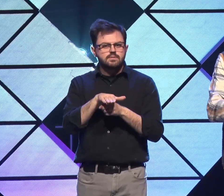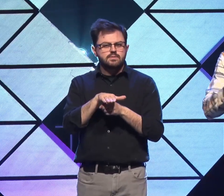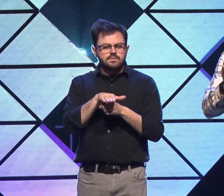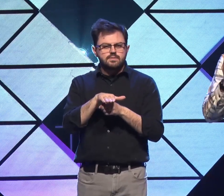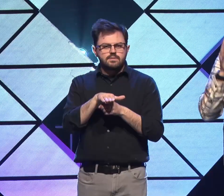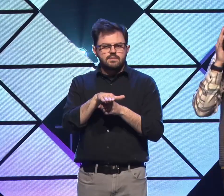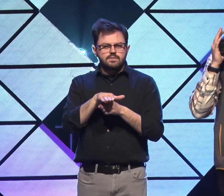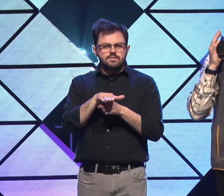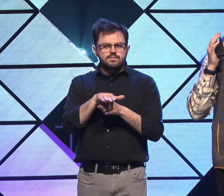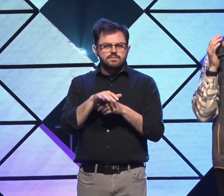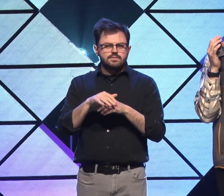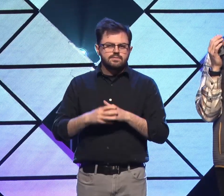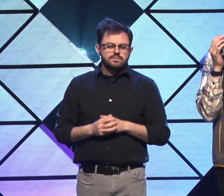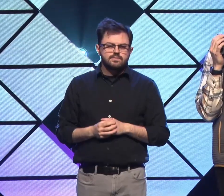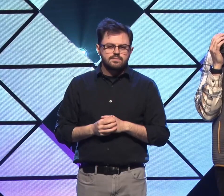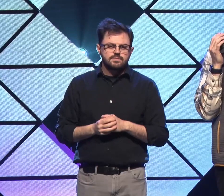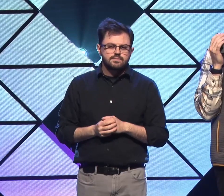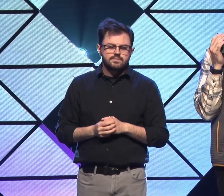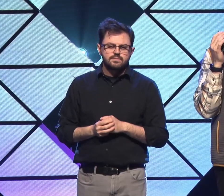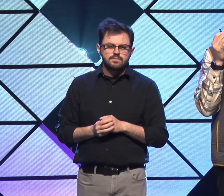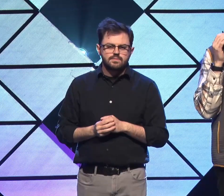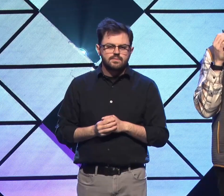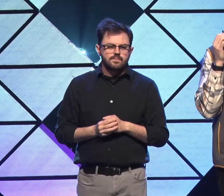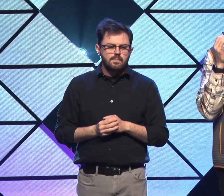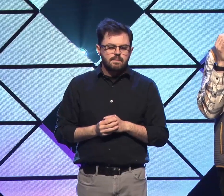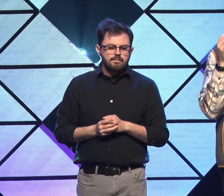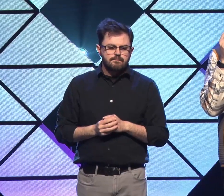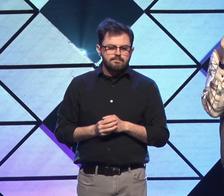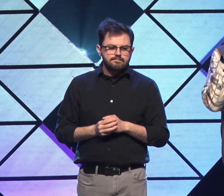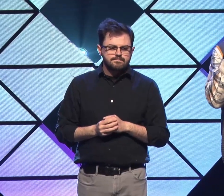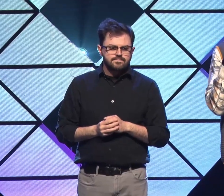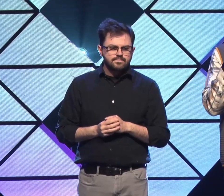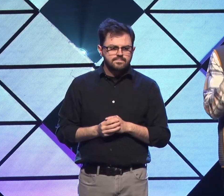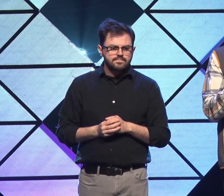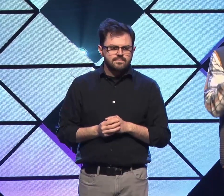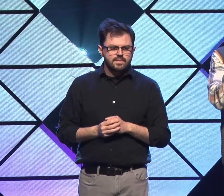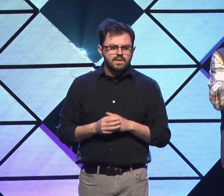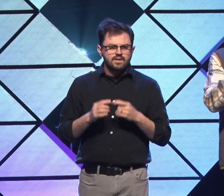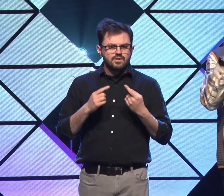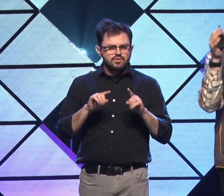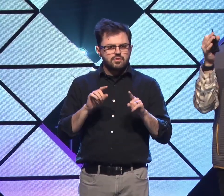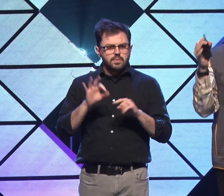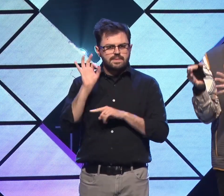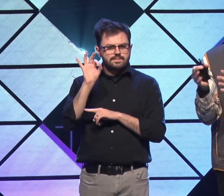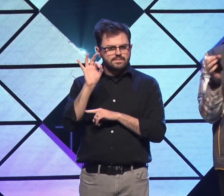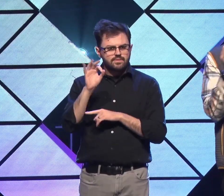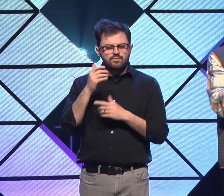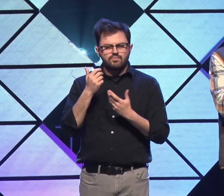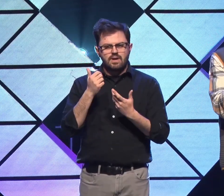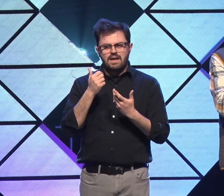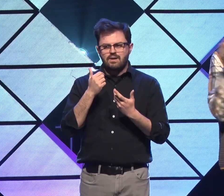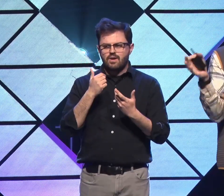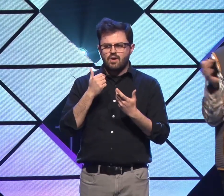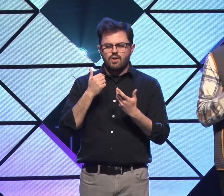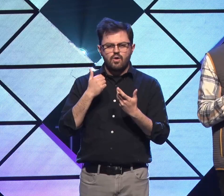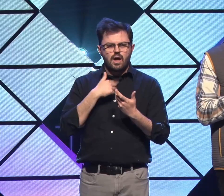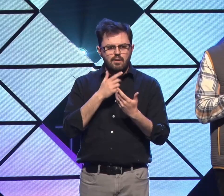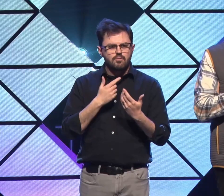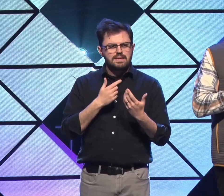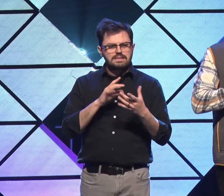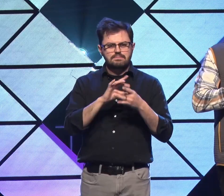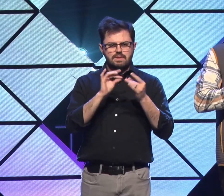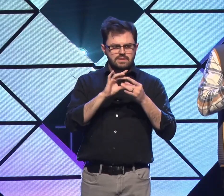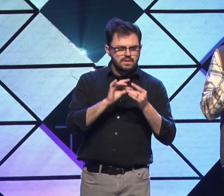we walk through this, we're going to talk about this idea of power and justice and